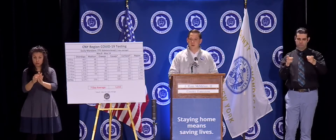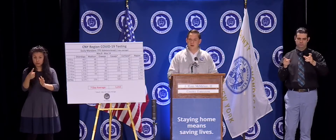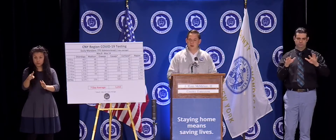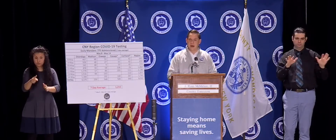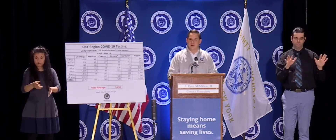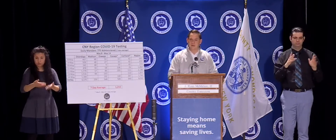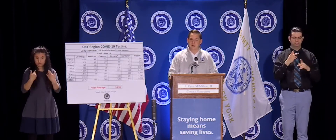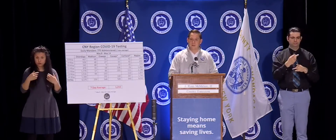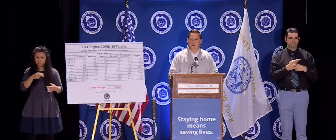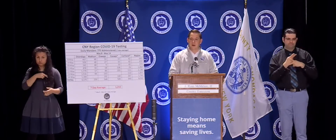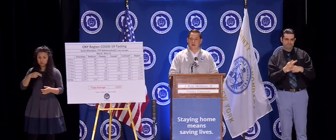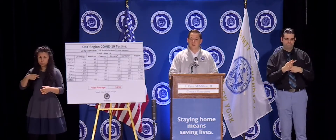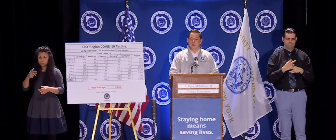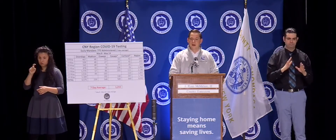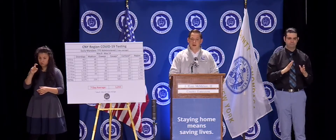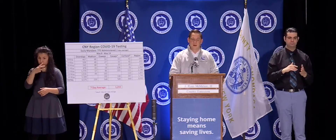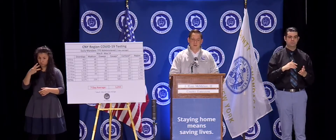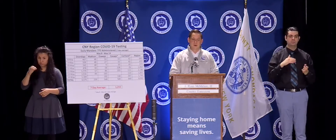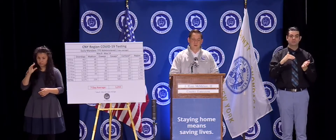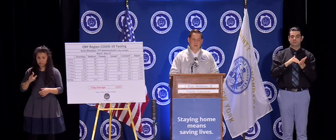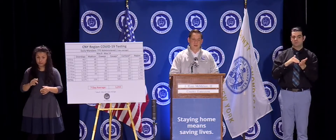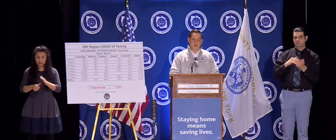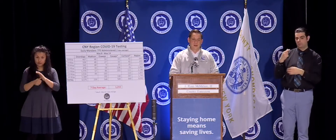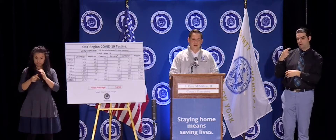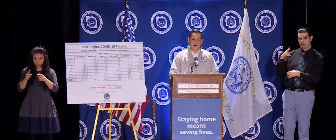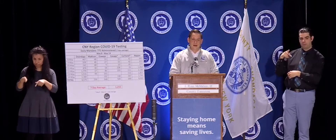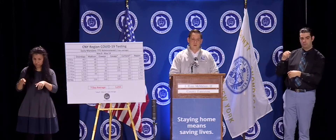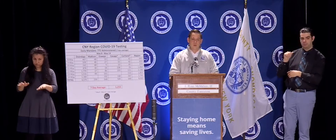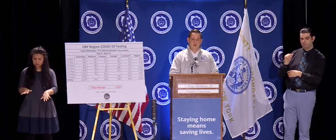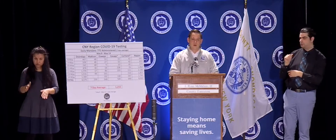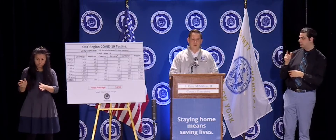she likes the plan or not. But certainly